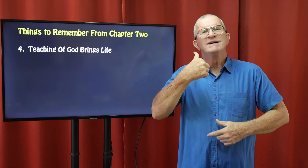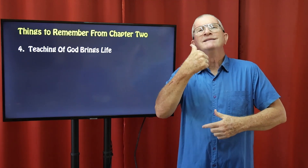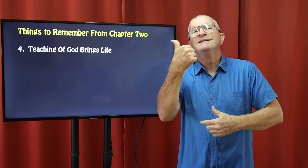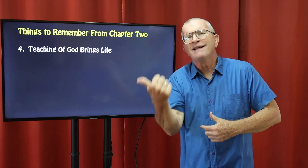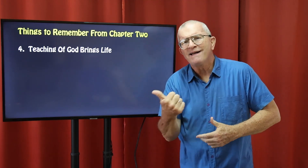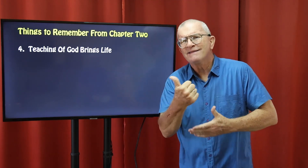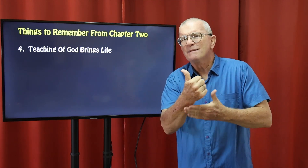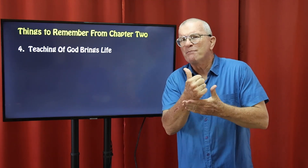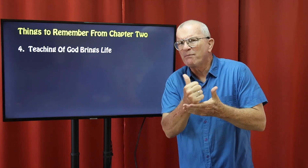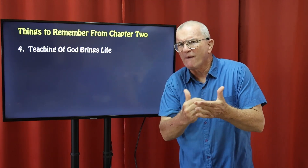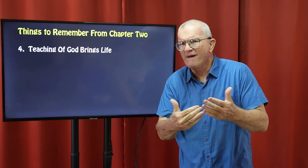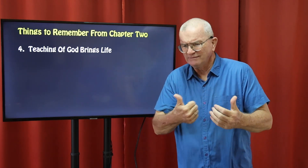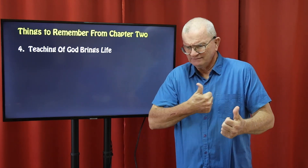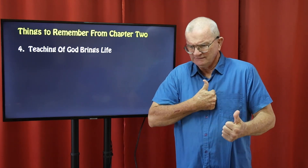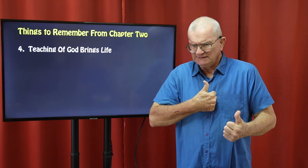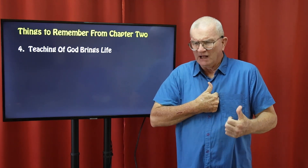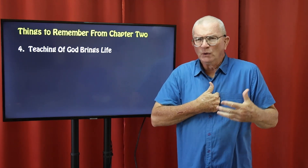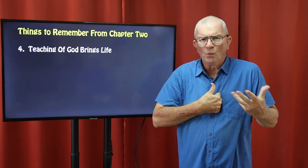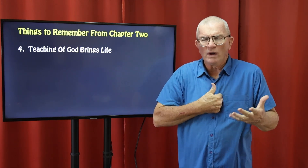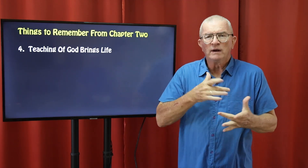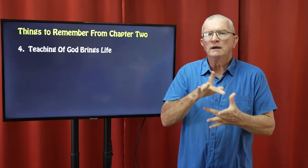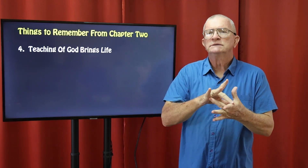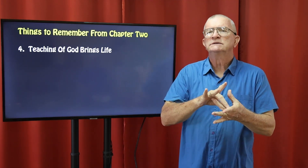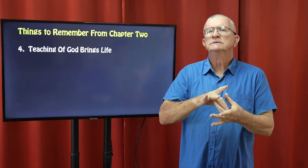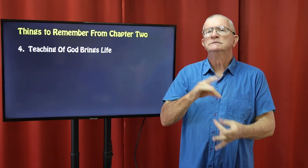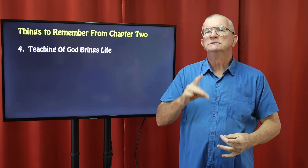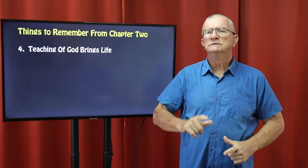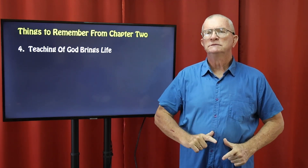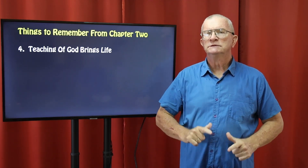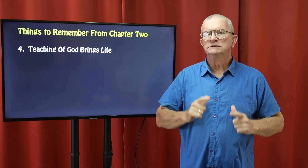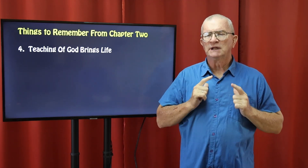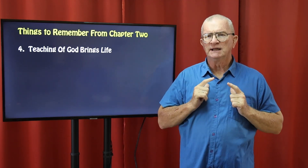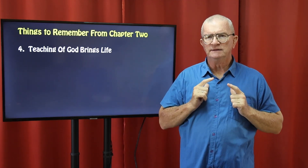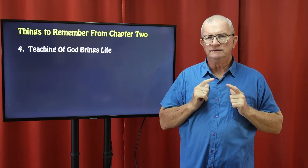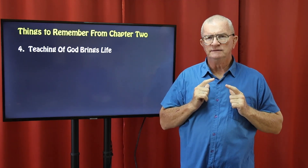But we have another part of ourselves, our spirit.